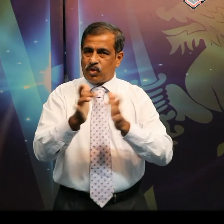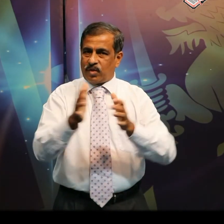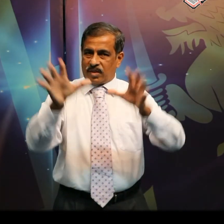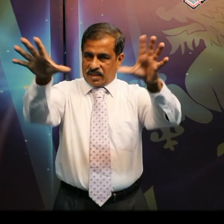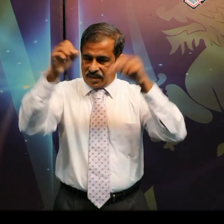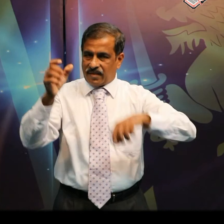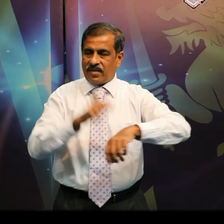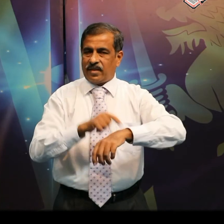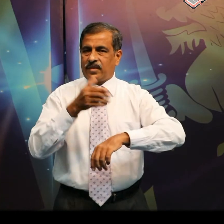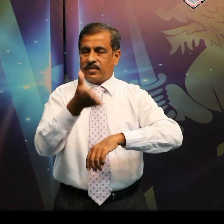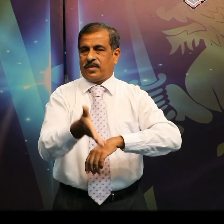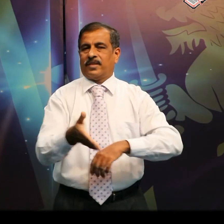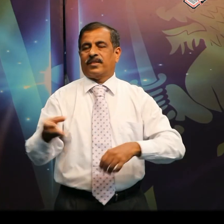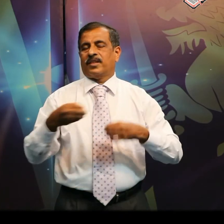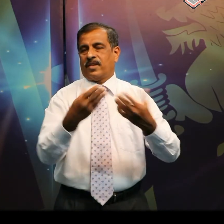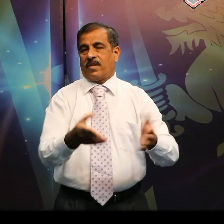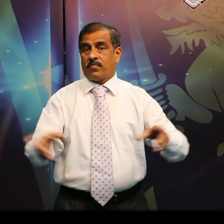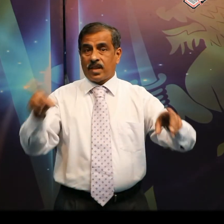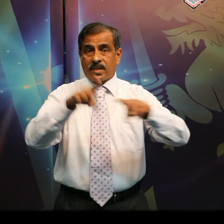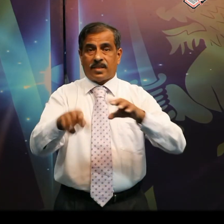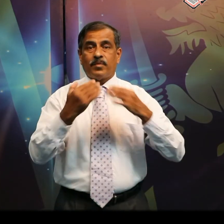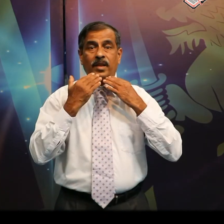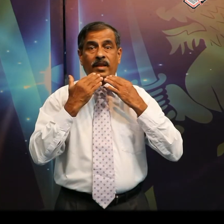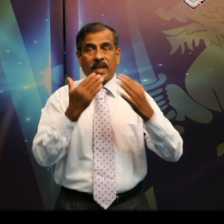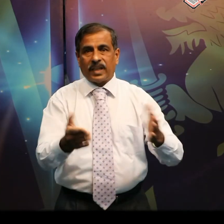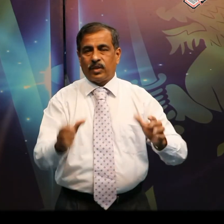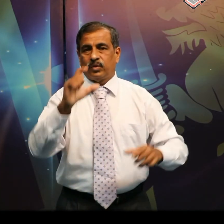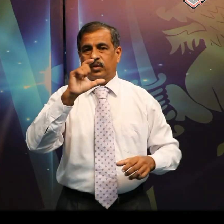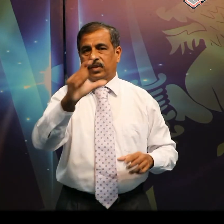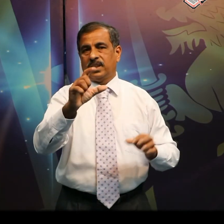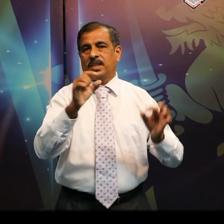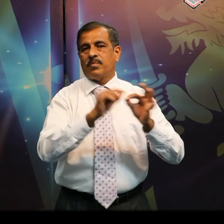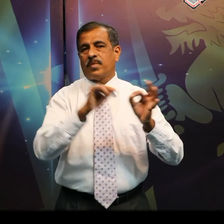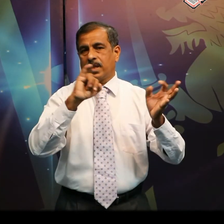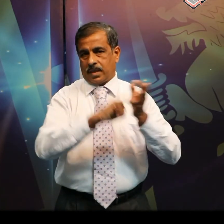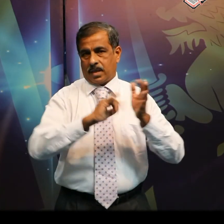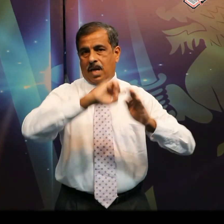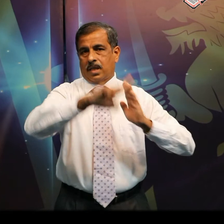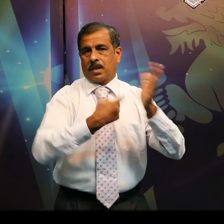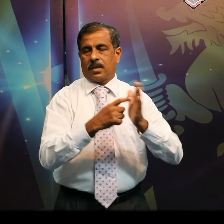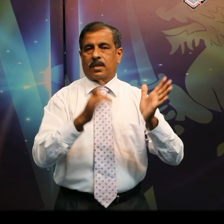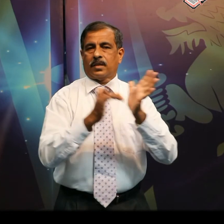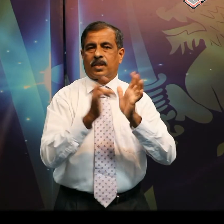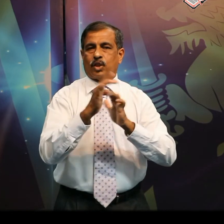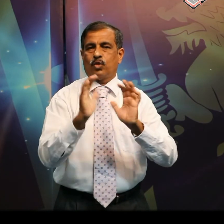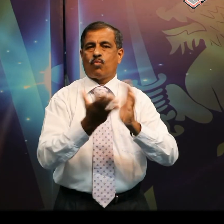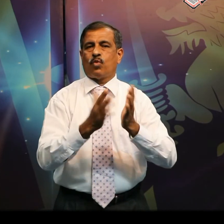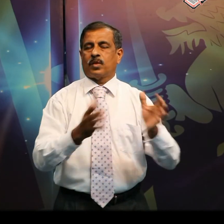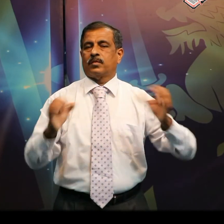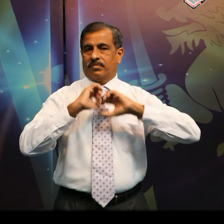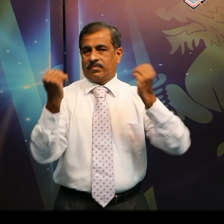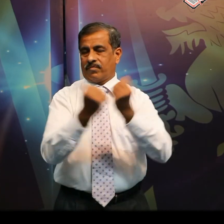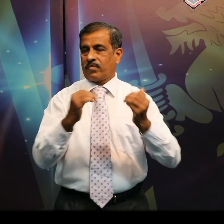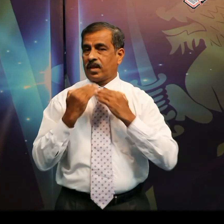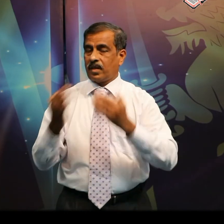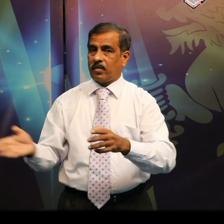leadership and staff of the Ceylon Bible Society for their support to this project. Supporting a deaf language project